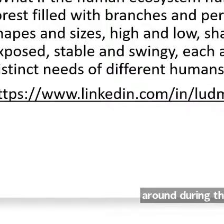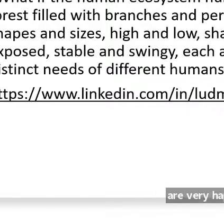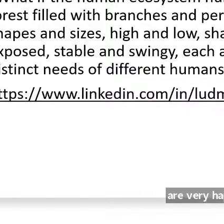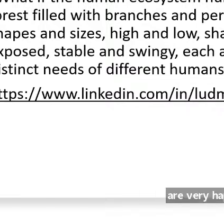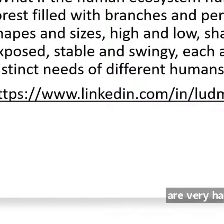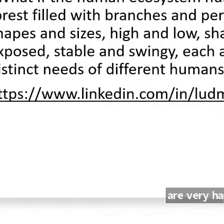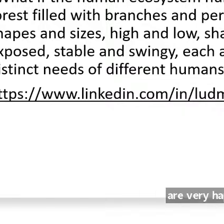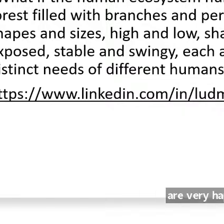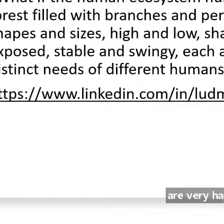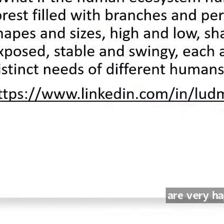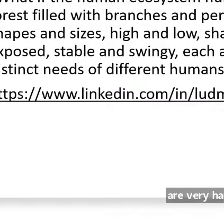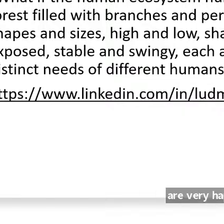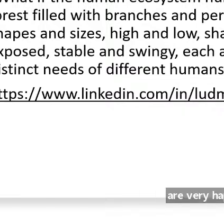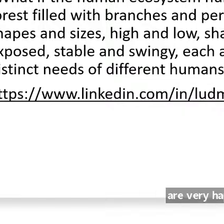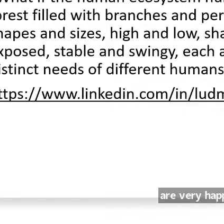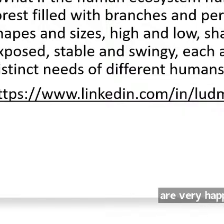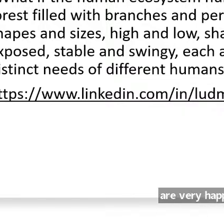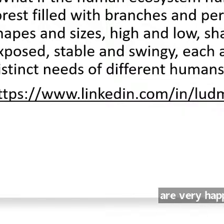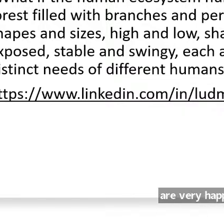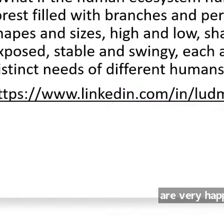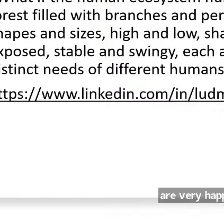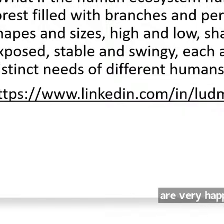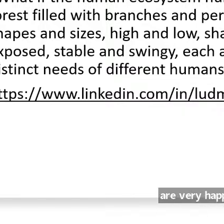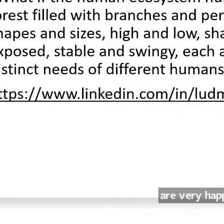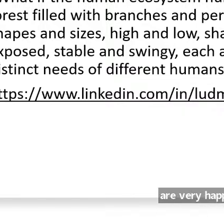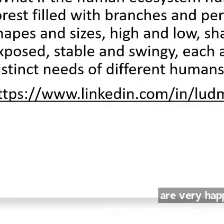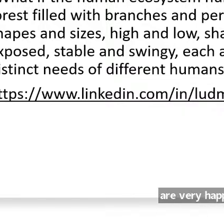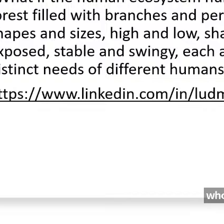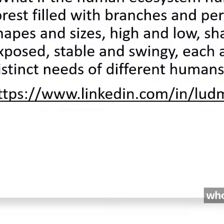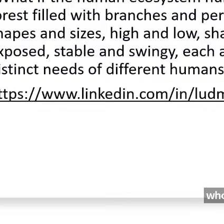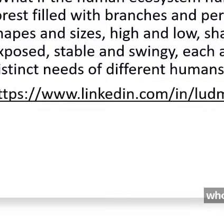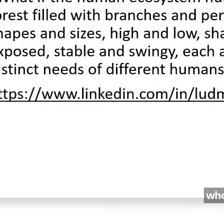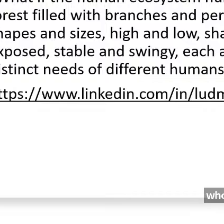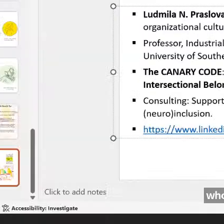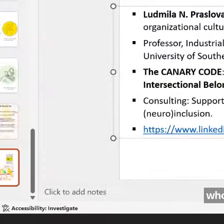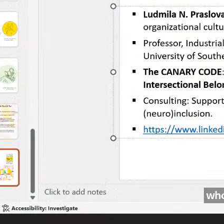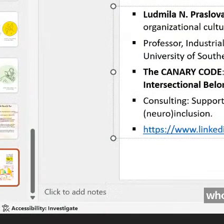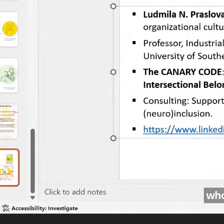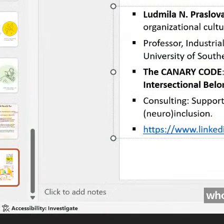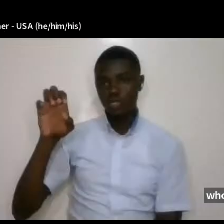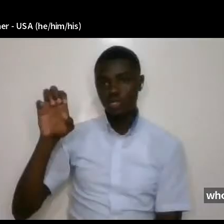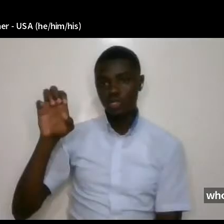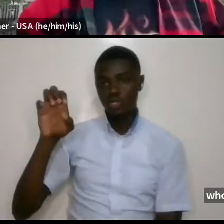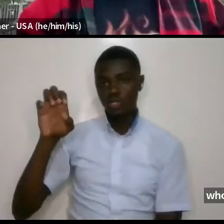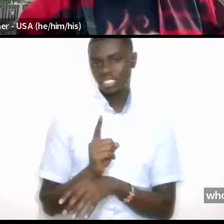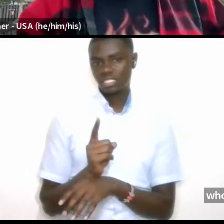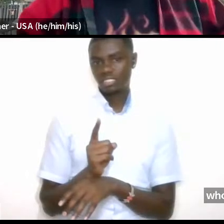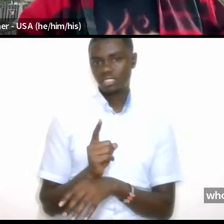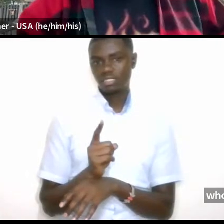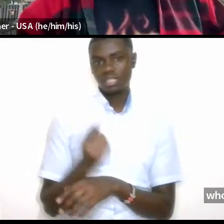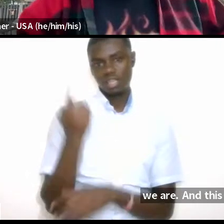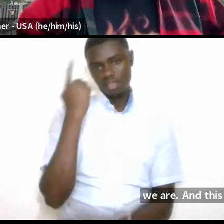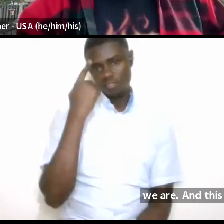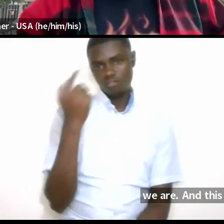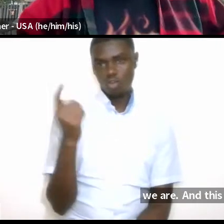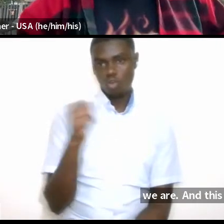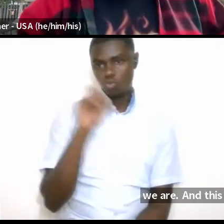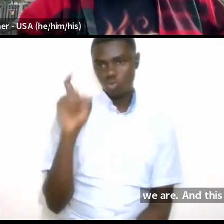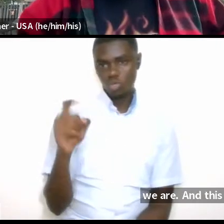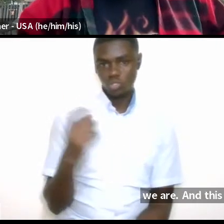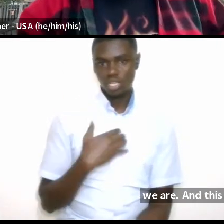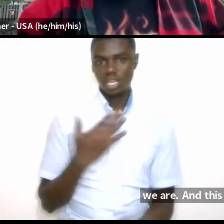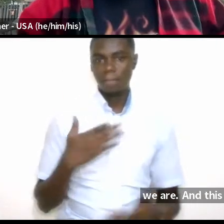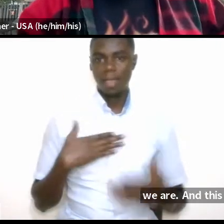who we are. And this is all. I think I have a few minutes for Q&A, and I'm happy